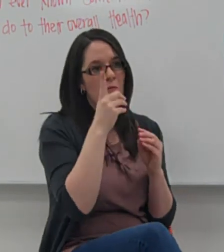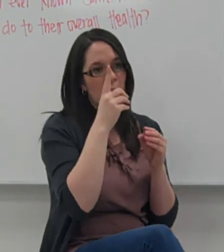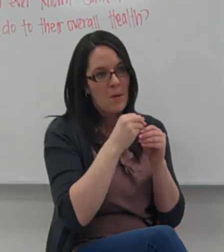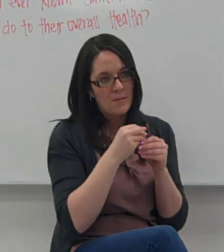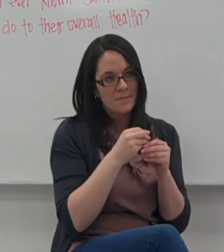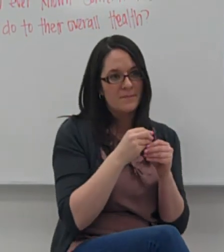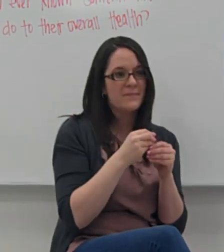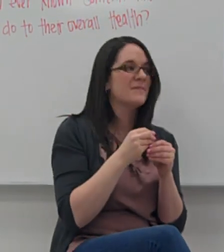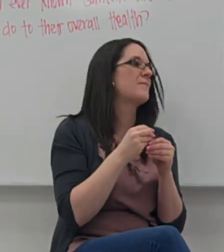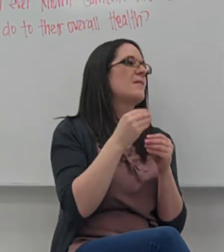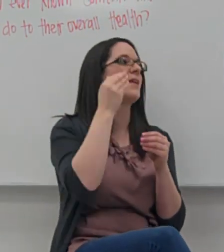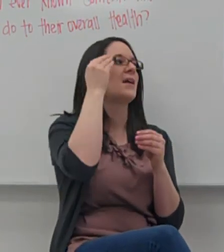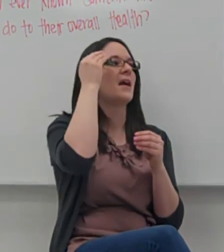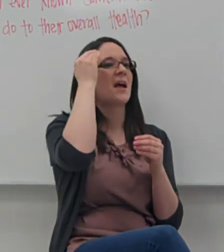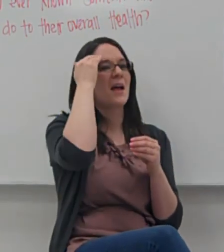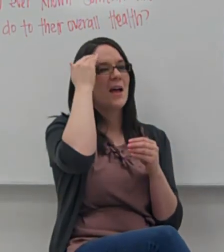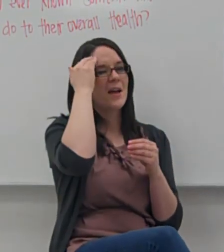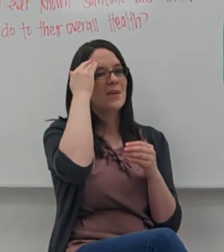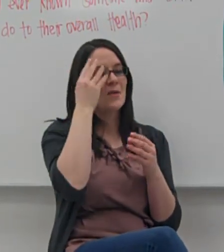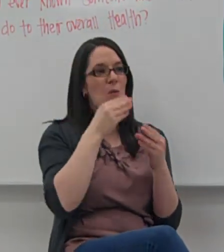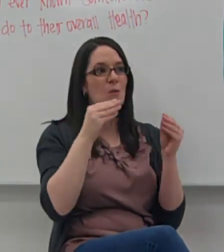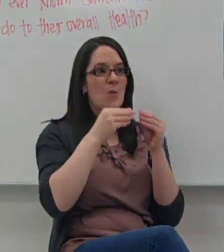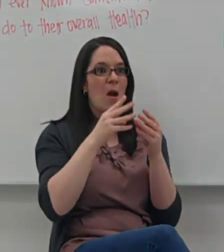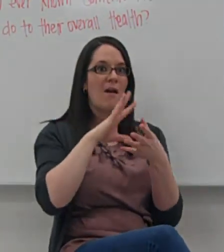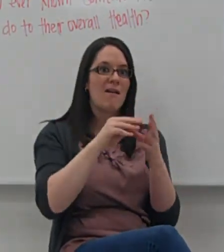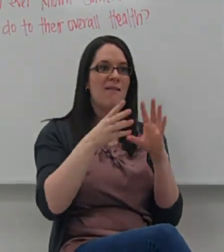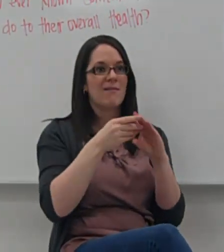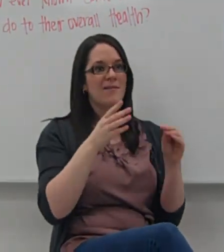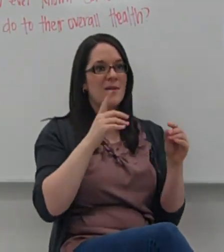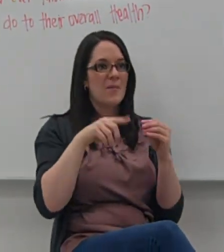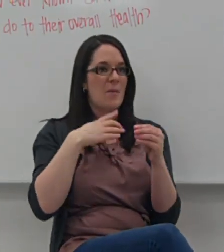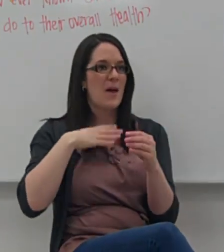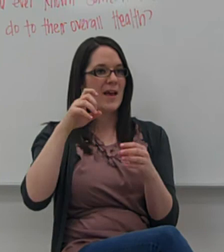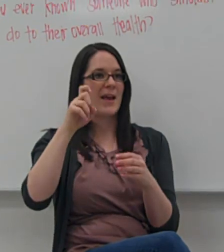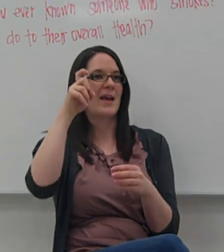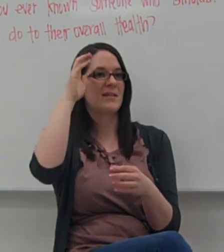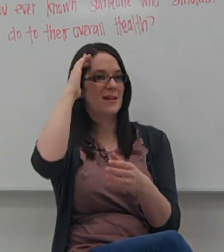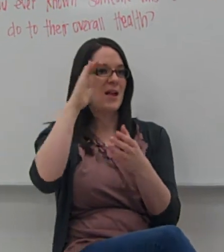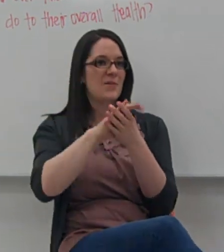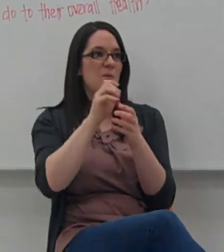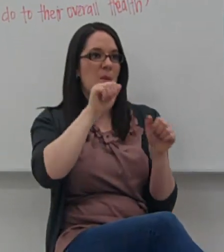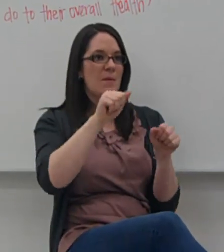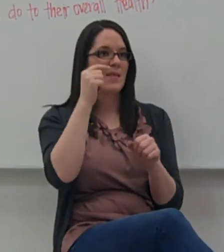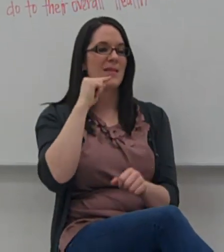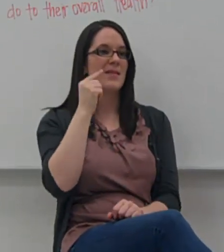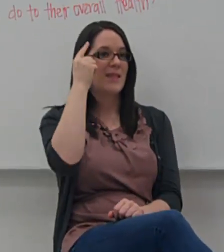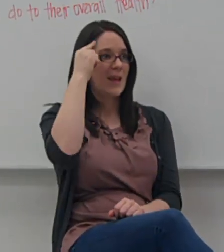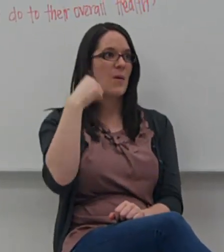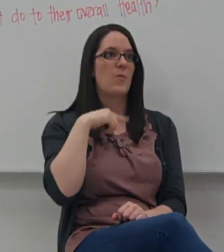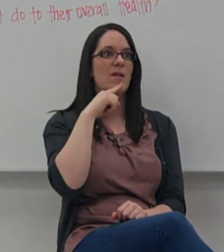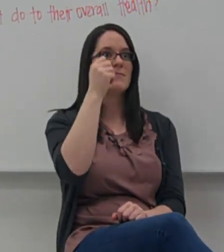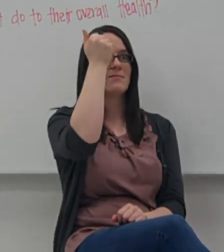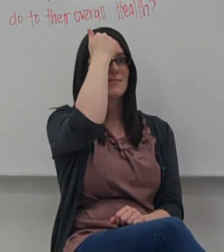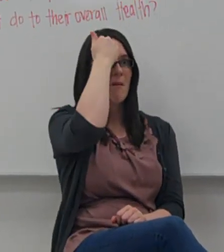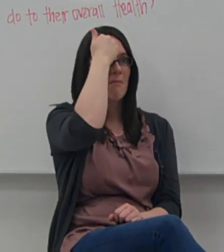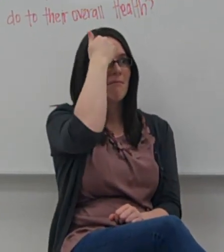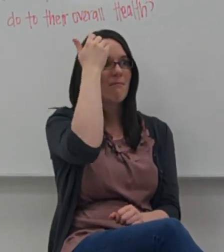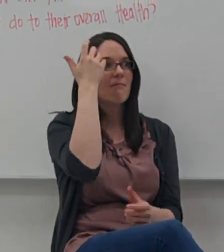probably think I'm stupid that I ever even got into the situation. But anyway, I was 19. So, anyway.